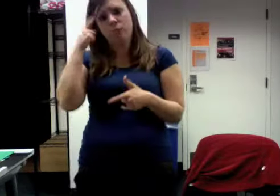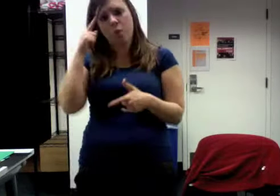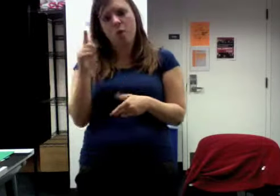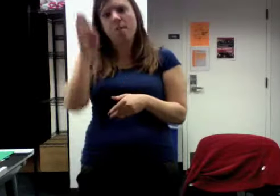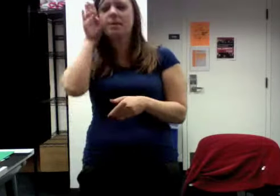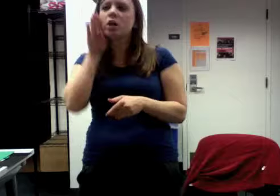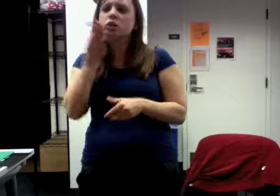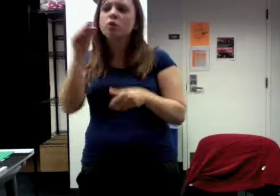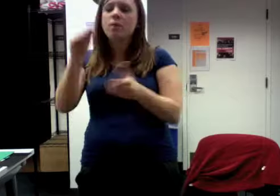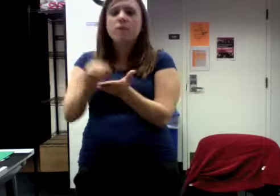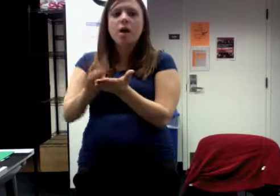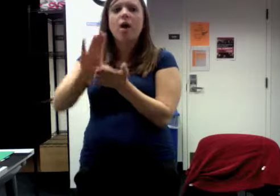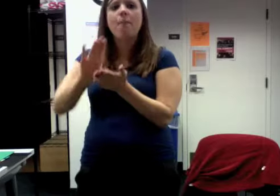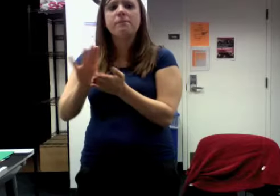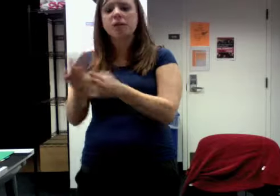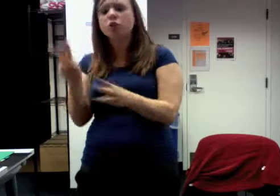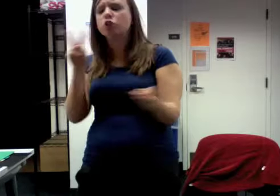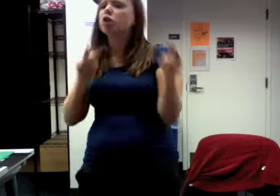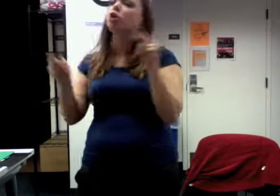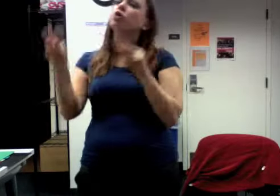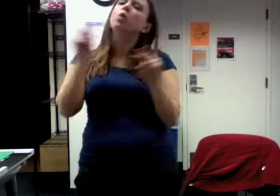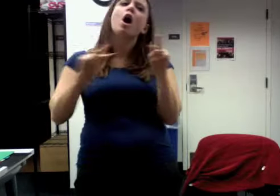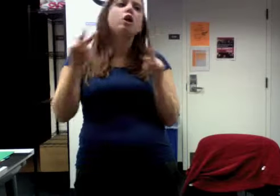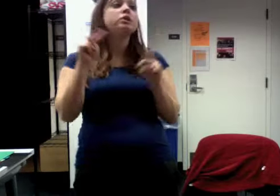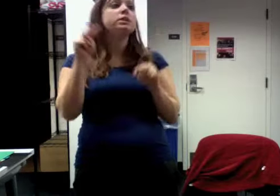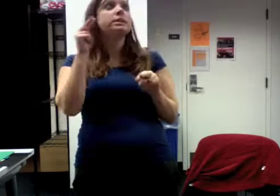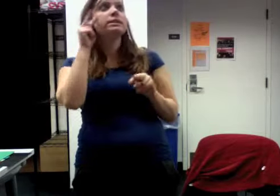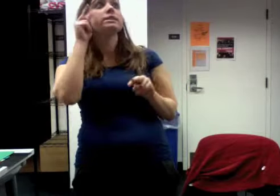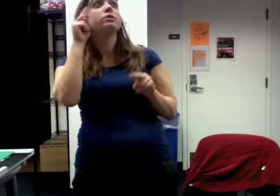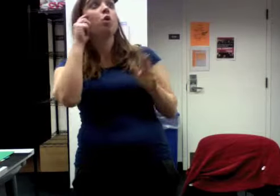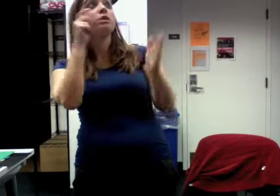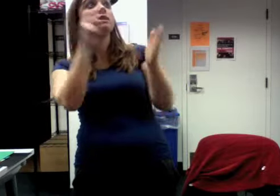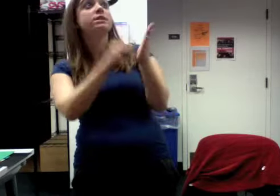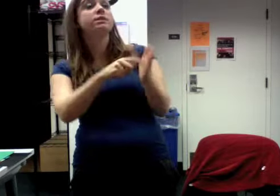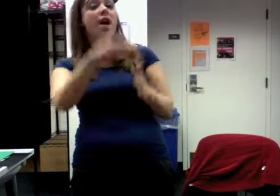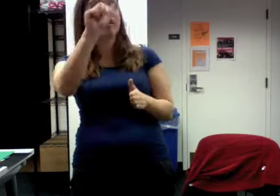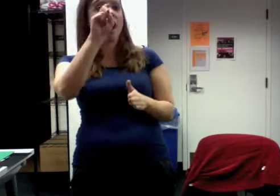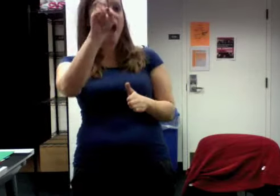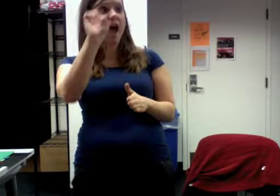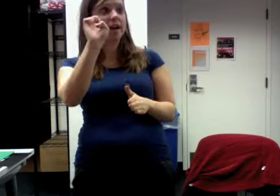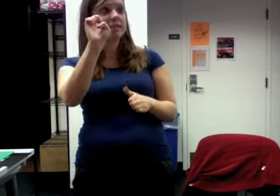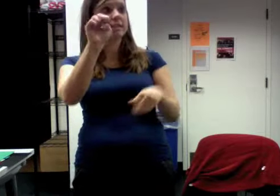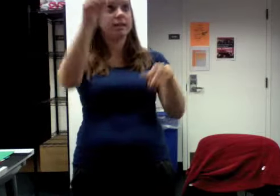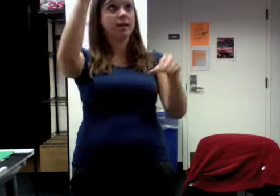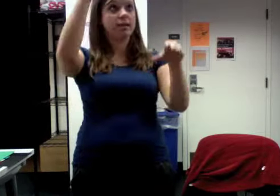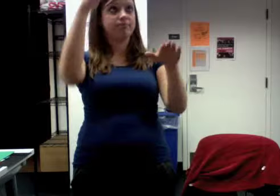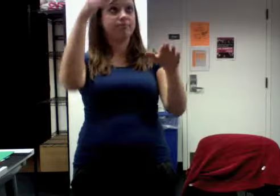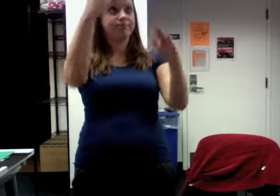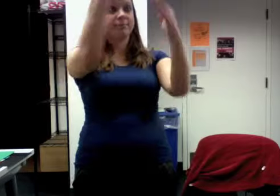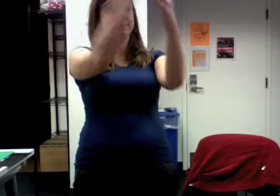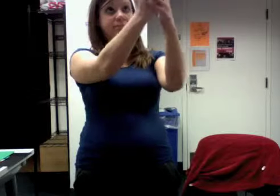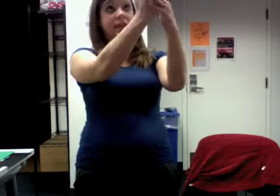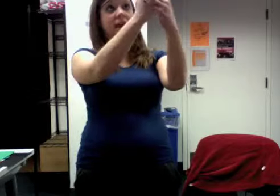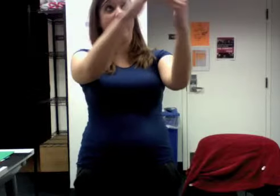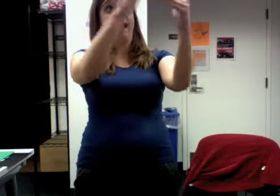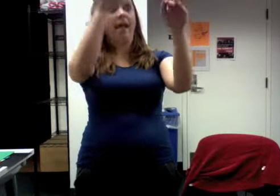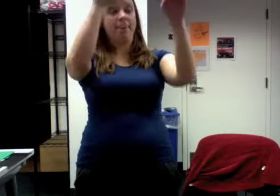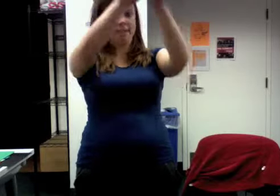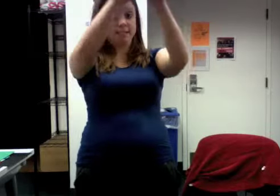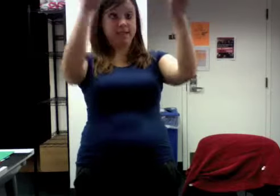oh, what if me and my sweetheart were to get married? And what if we had a little child, and that child was a little boy? And what if he came